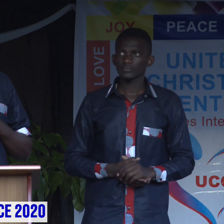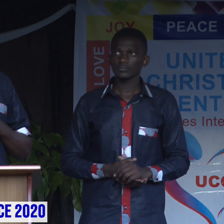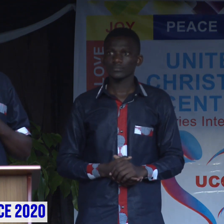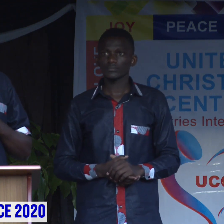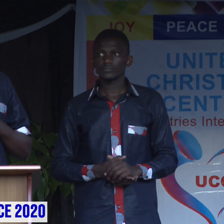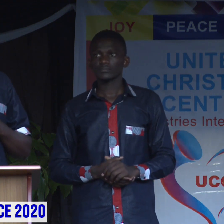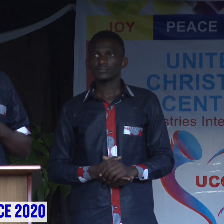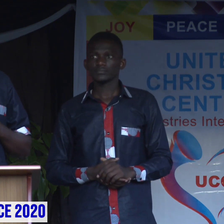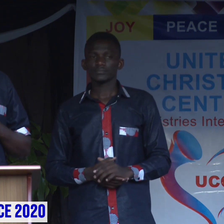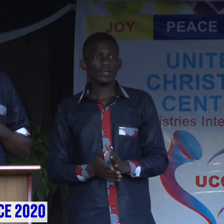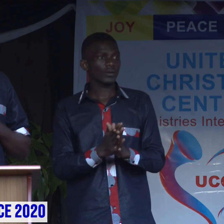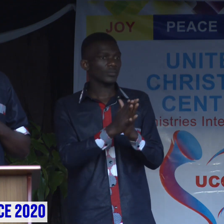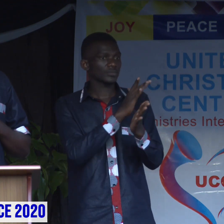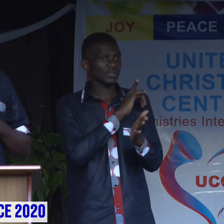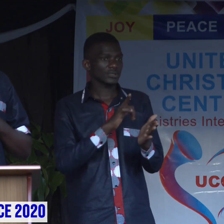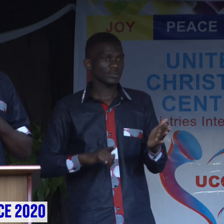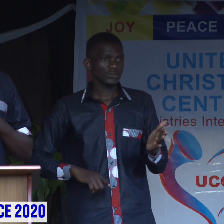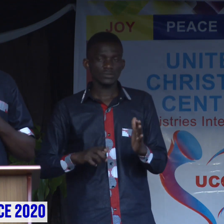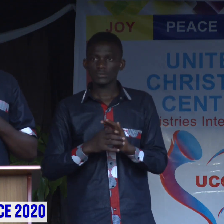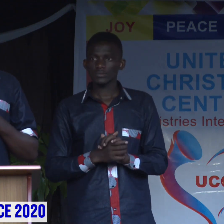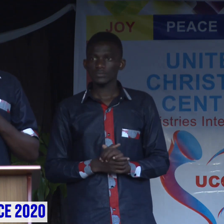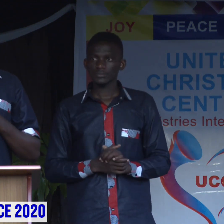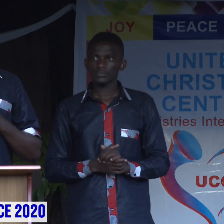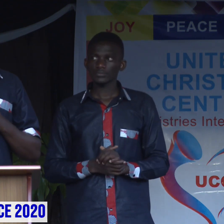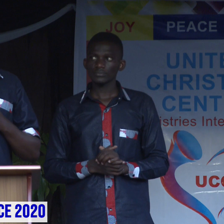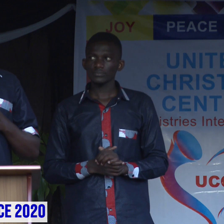something. Praise the Lord. Mukama yebazibwe.